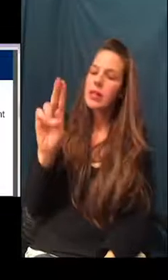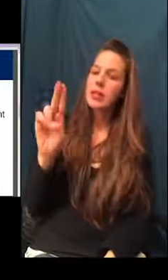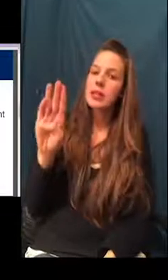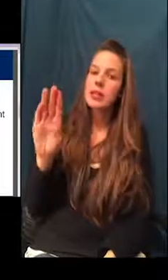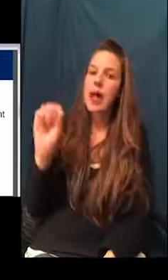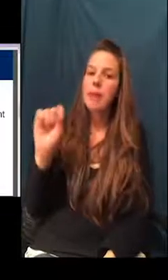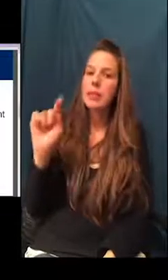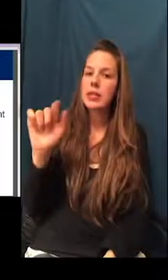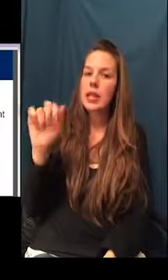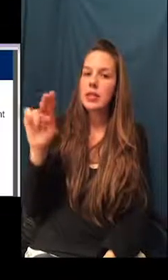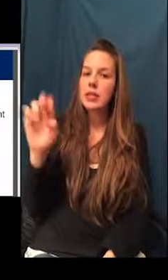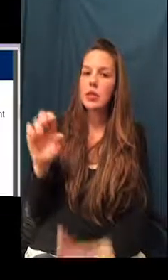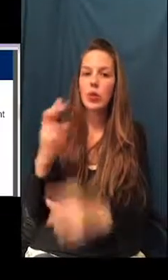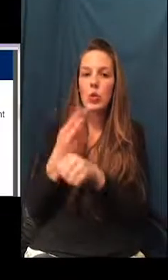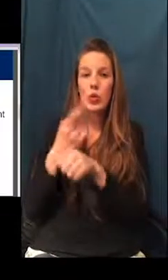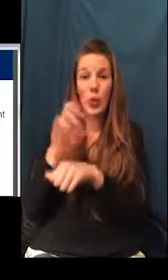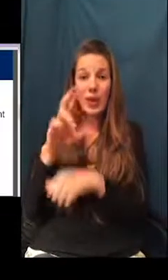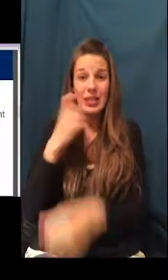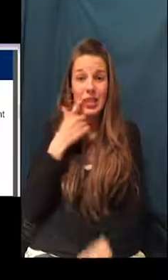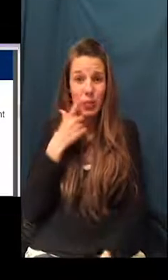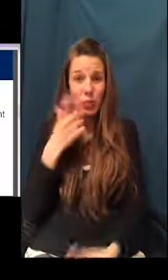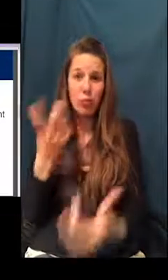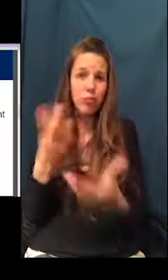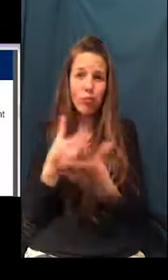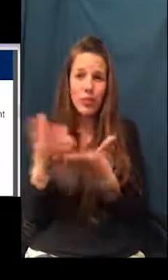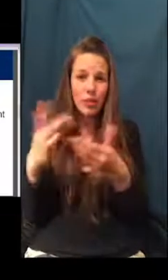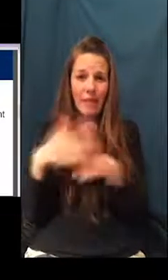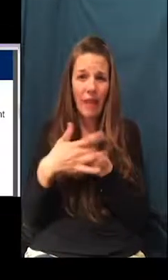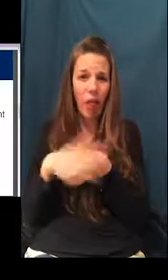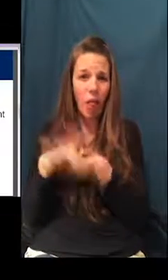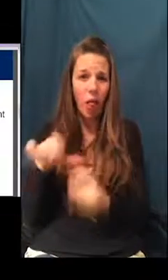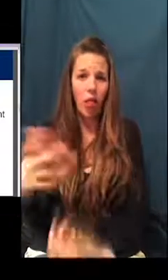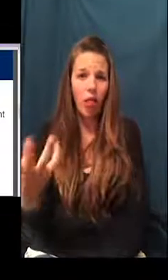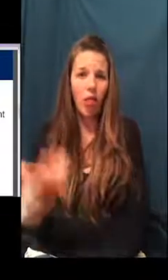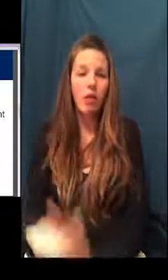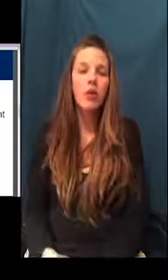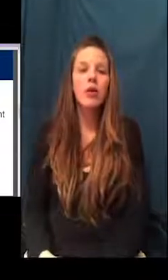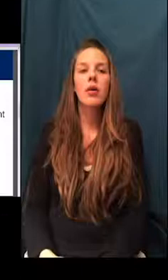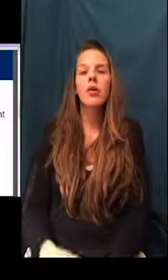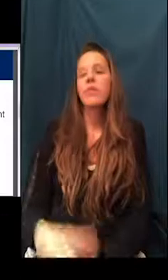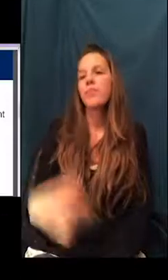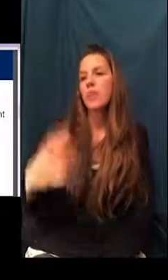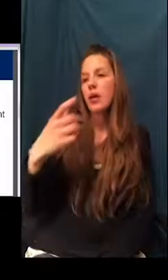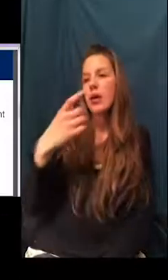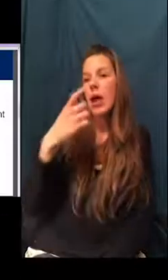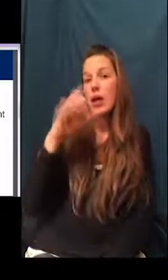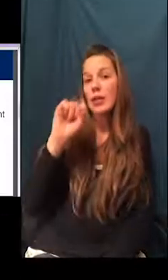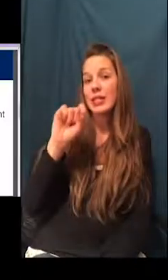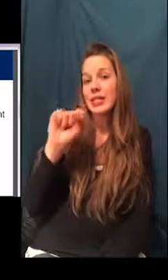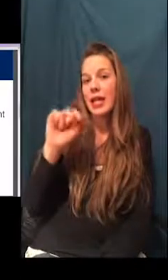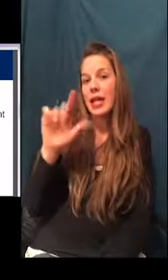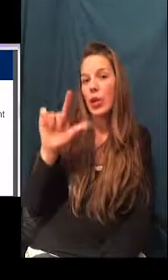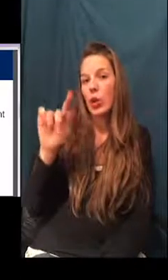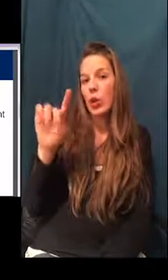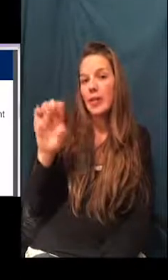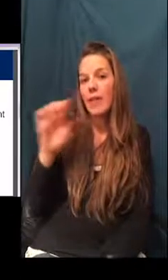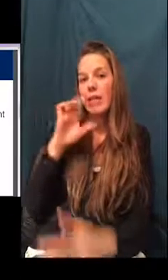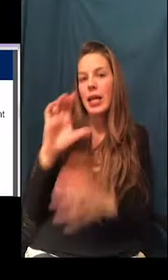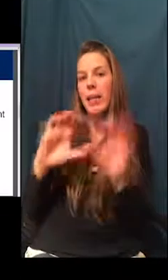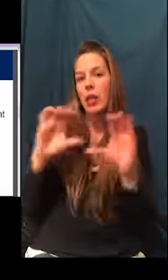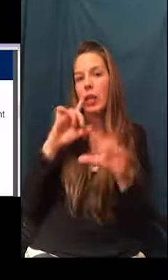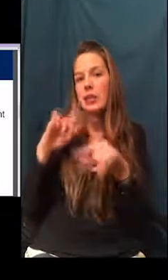are out there for individuals right now? I know St. Luke's has a chemical dependency